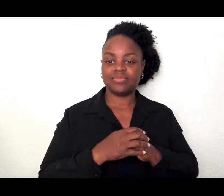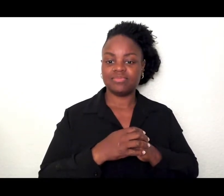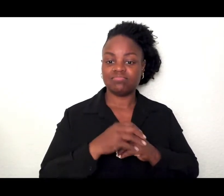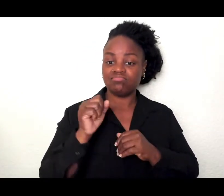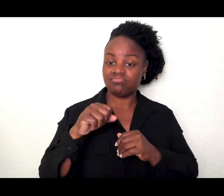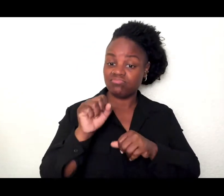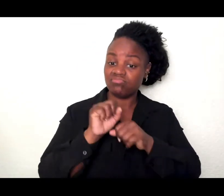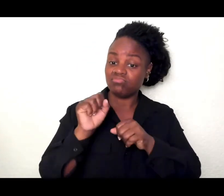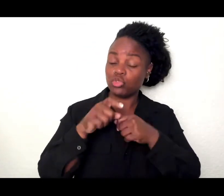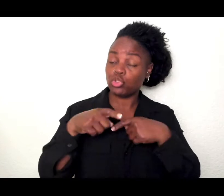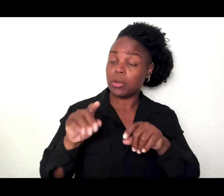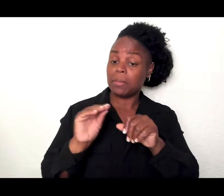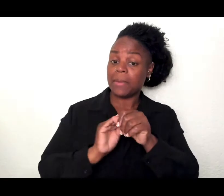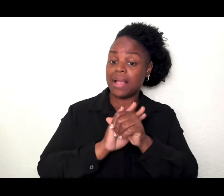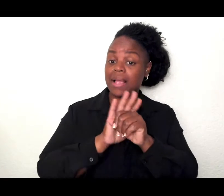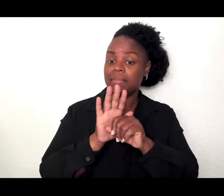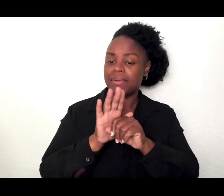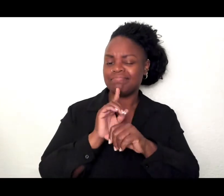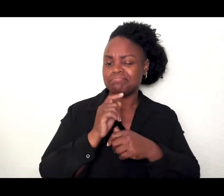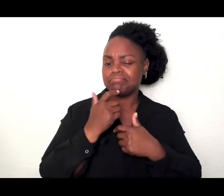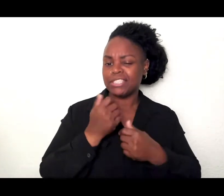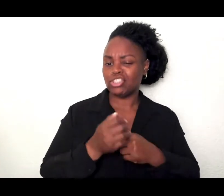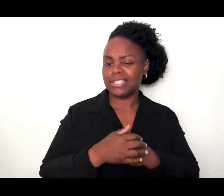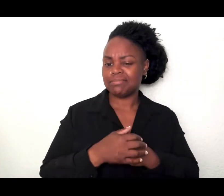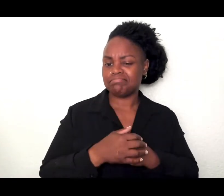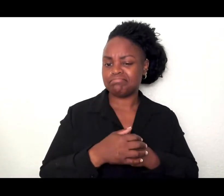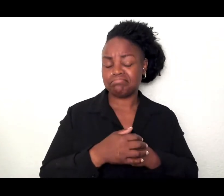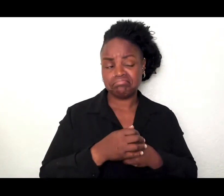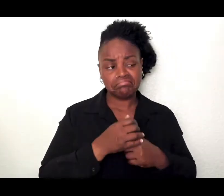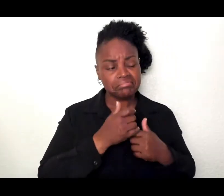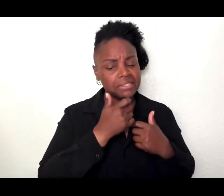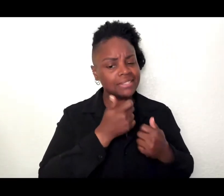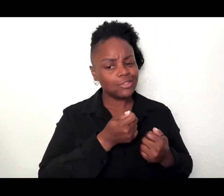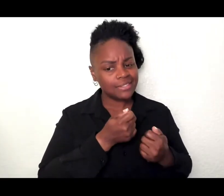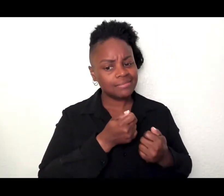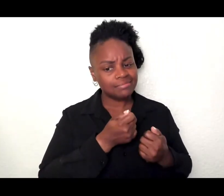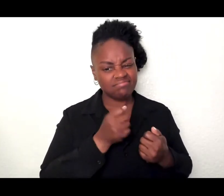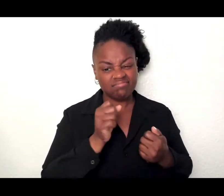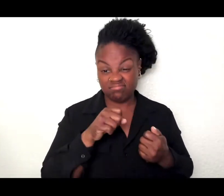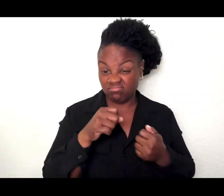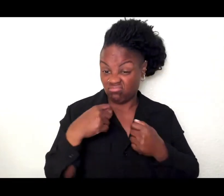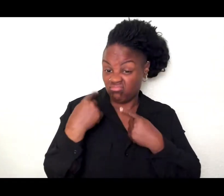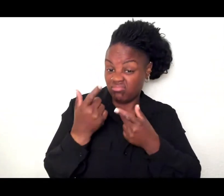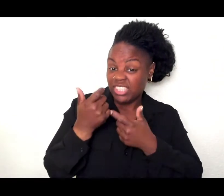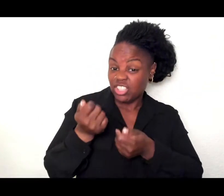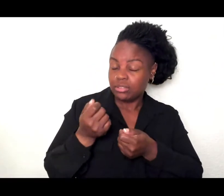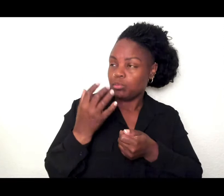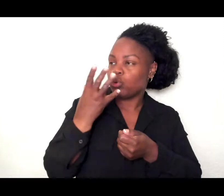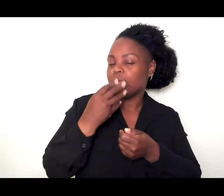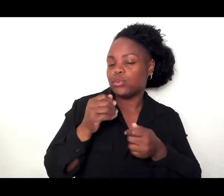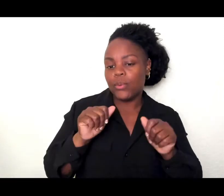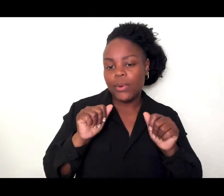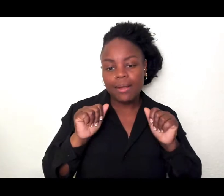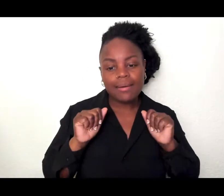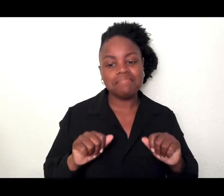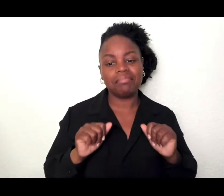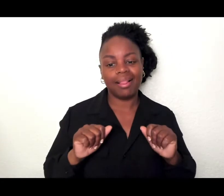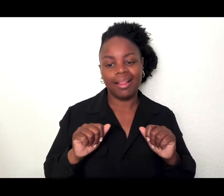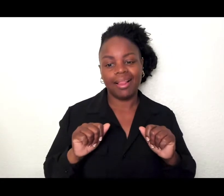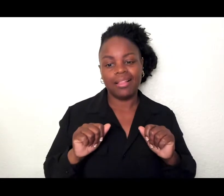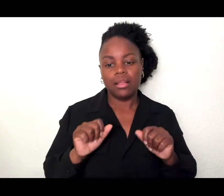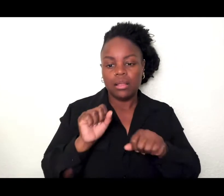Working on this project during the pandemic was quite interesting. It's interesting. It's been pretty interesting. It's so beautiful